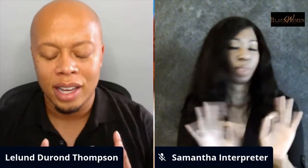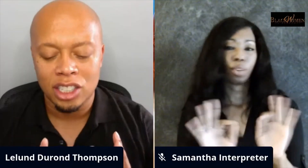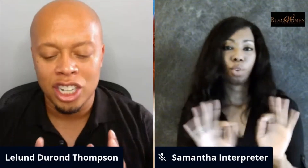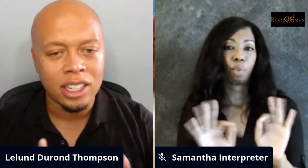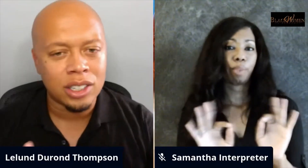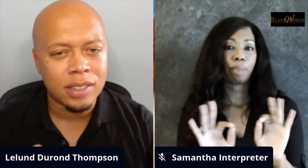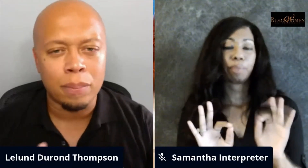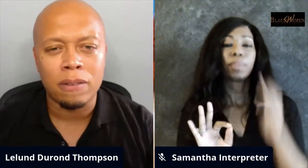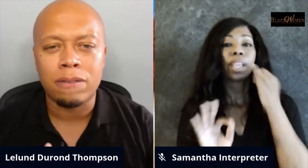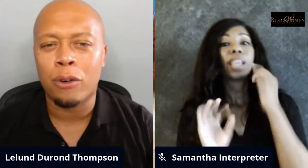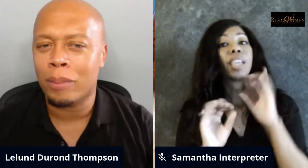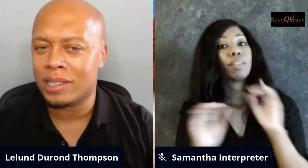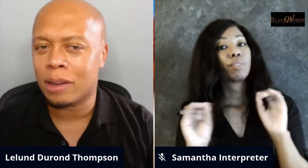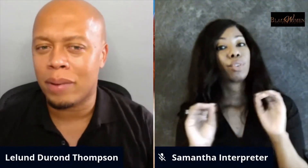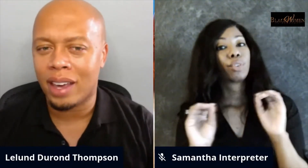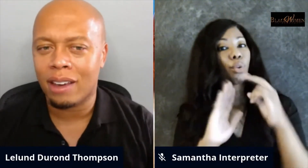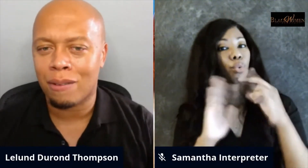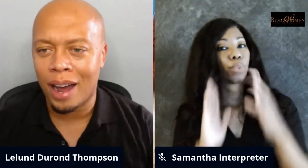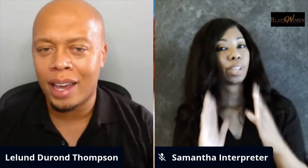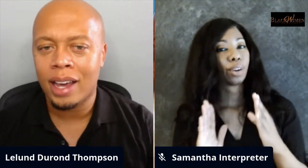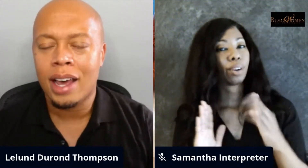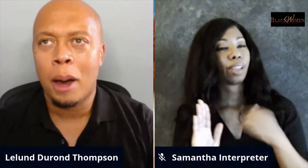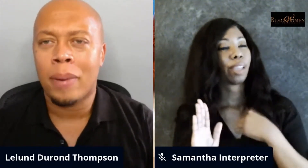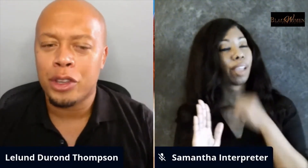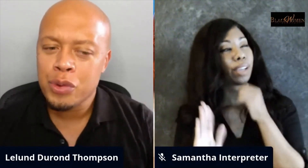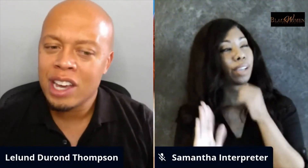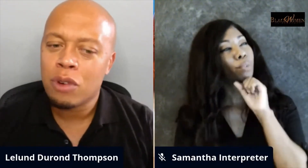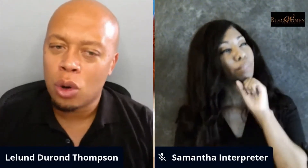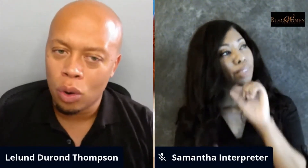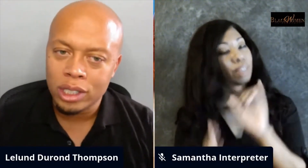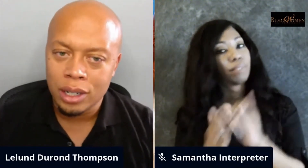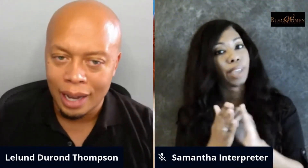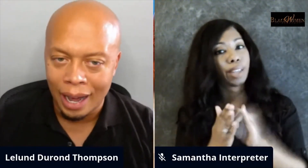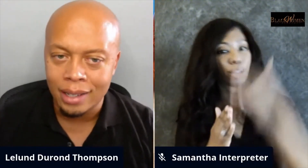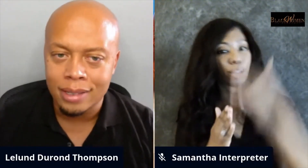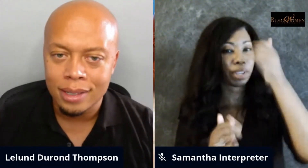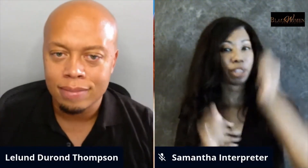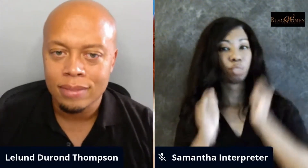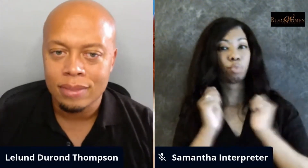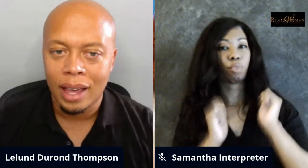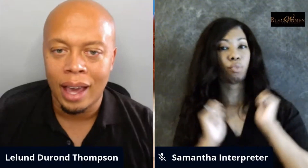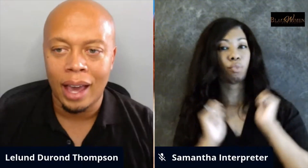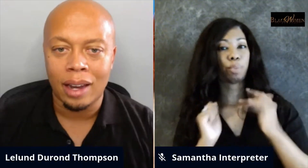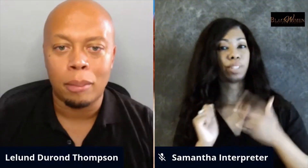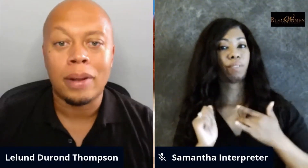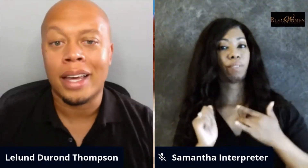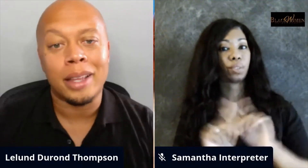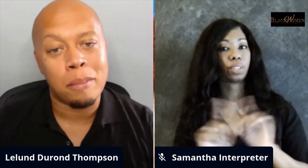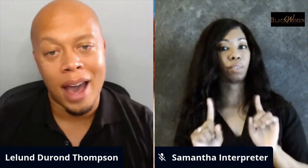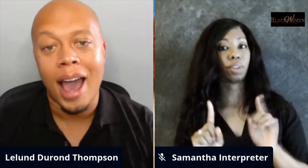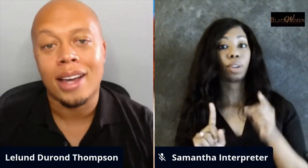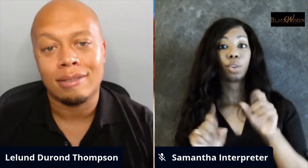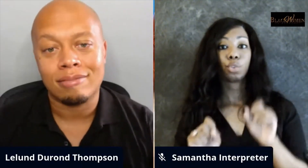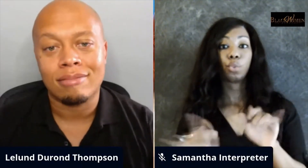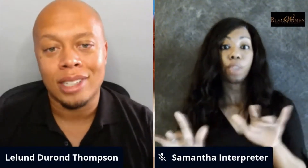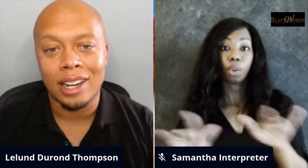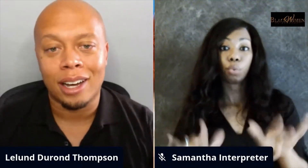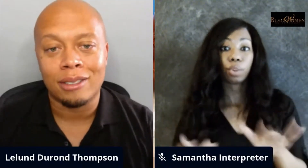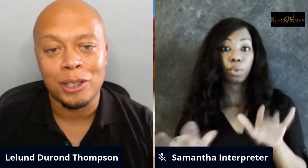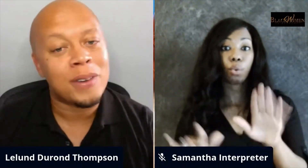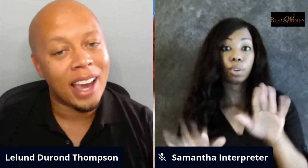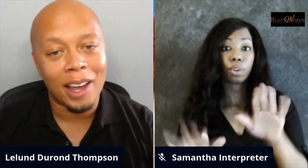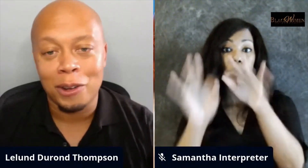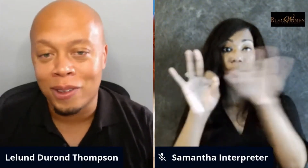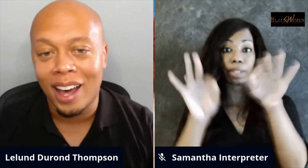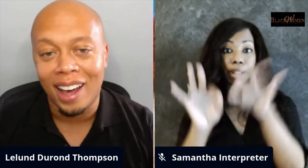because it changes the performance a bit, right? But you can record your lines and play them back. You know,